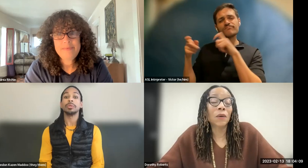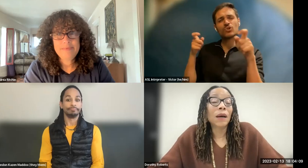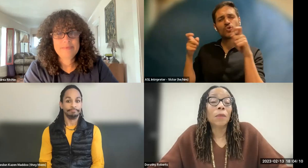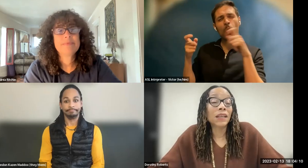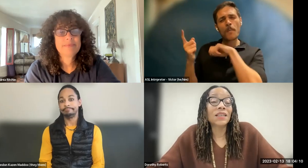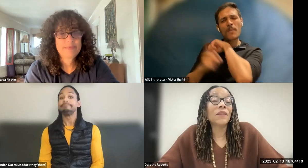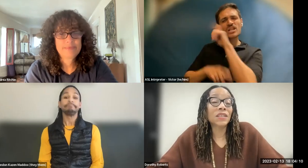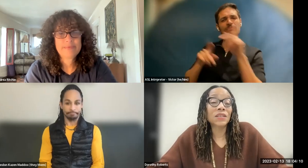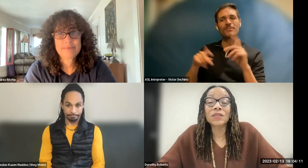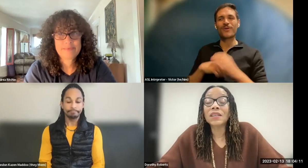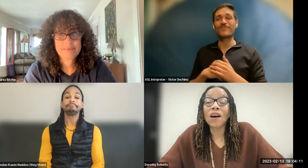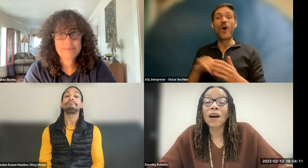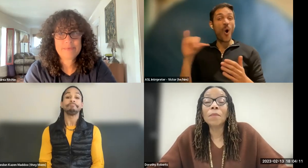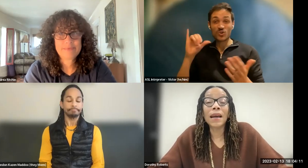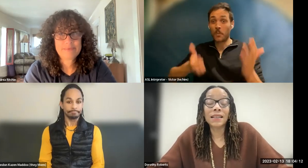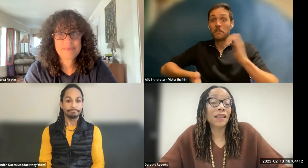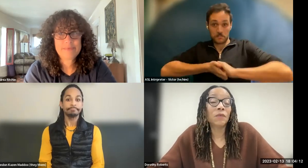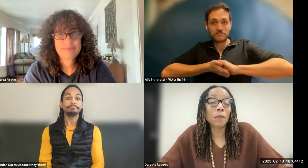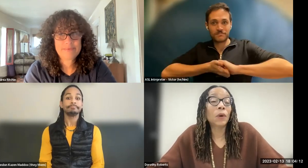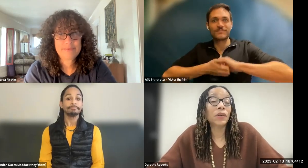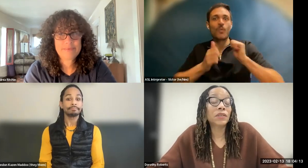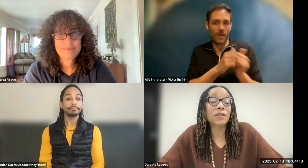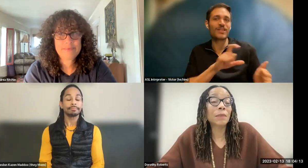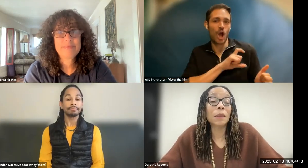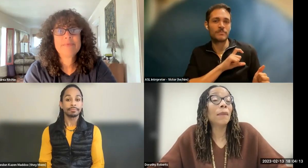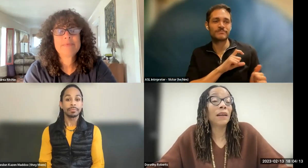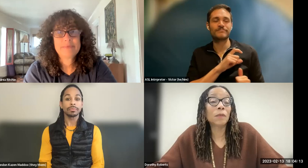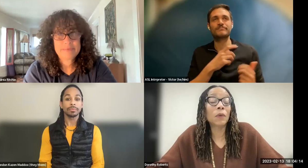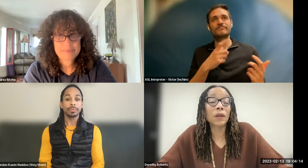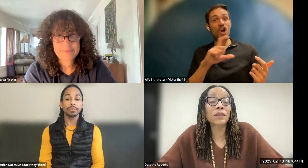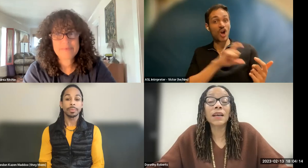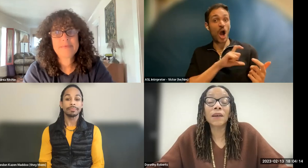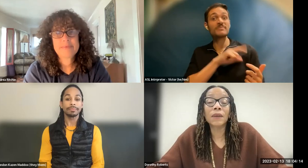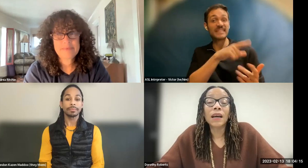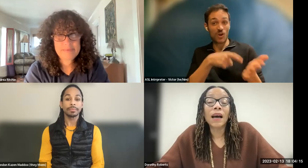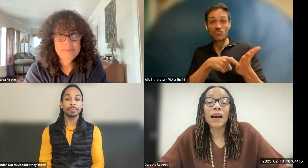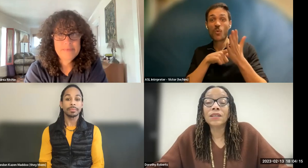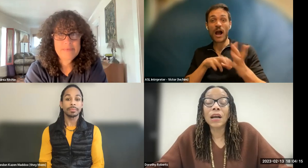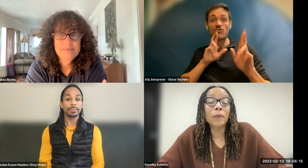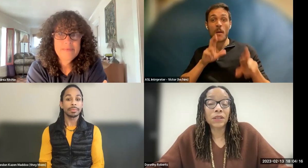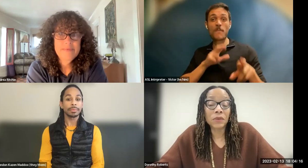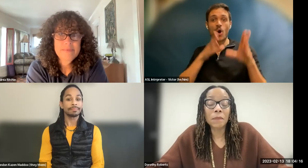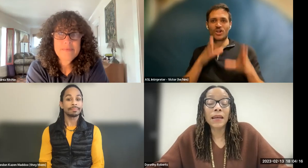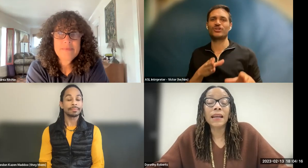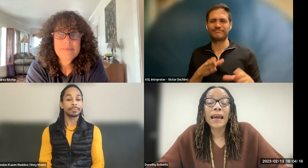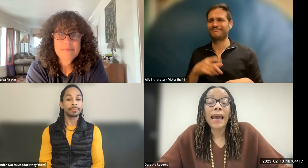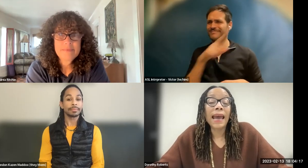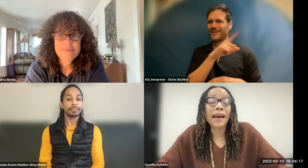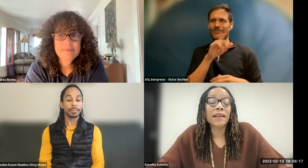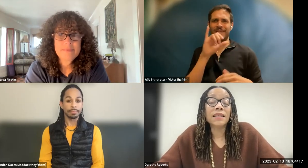cops. So police officers are mandated reporters. They're some of the main reporters of child